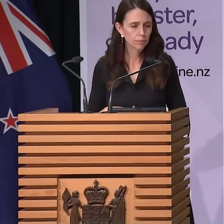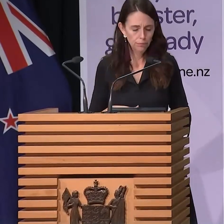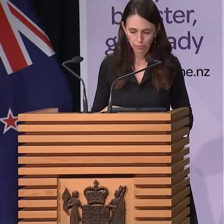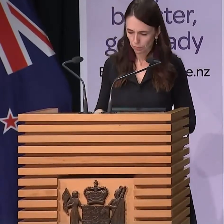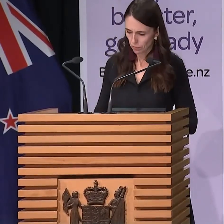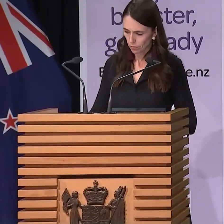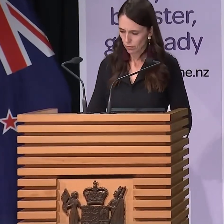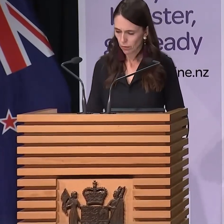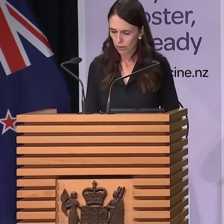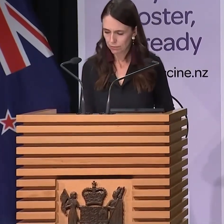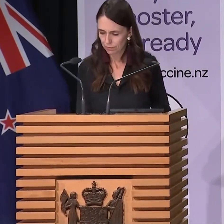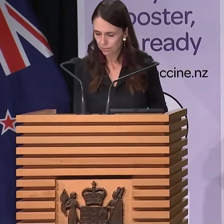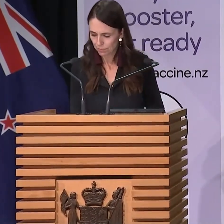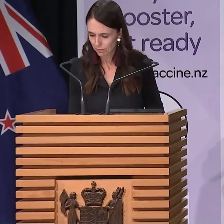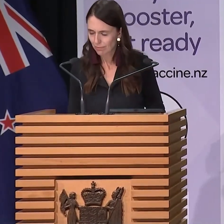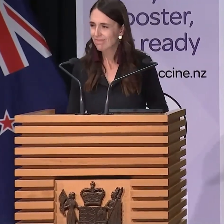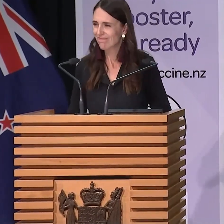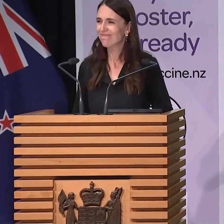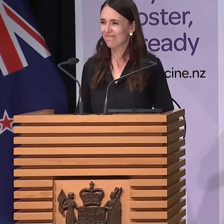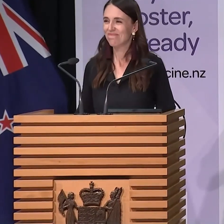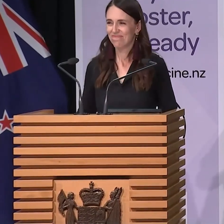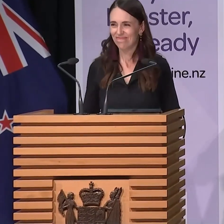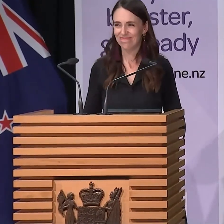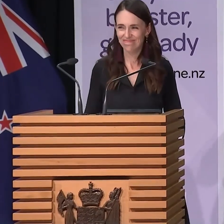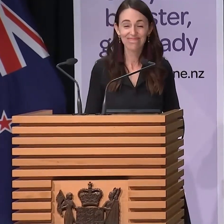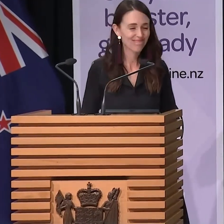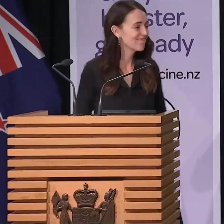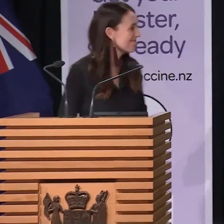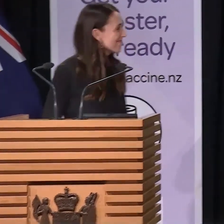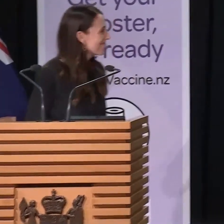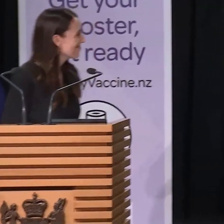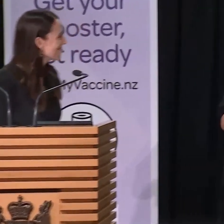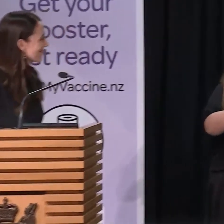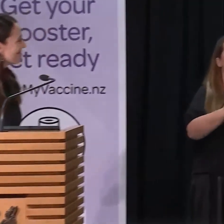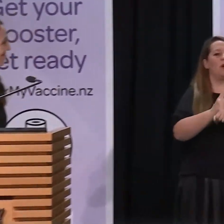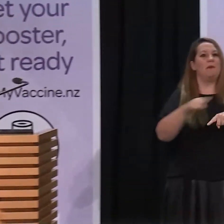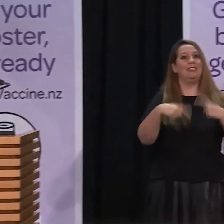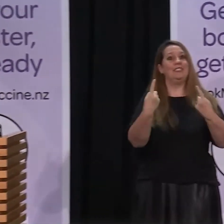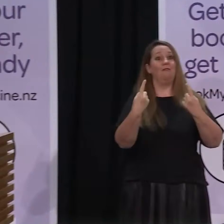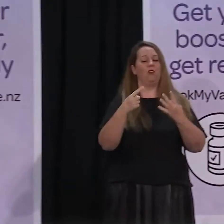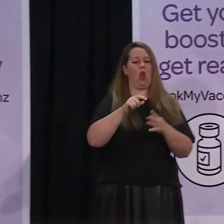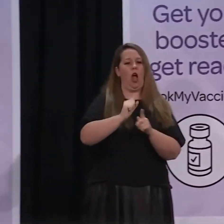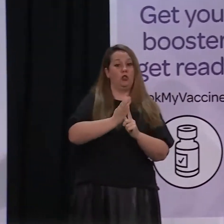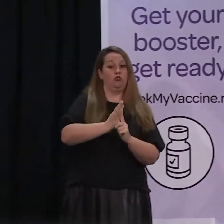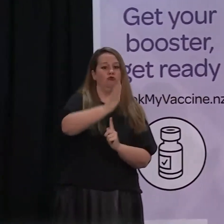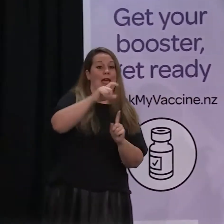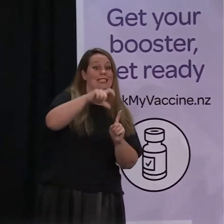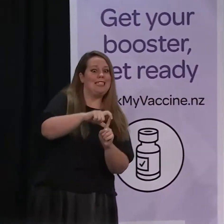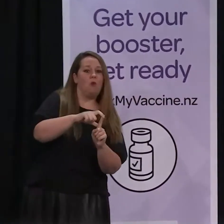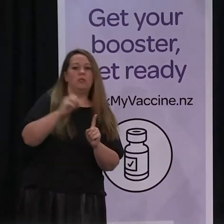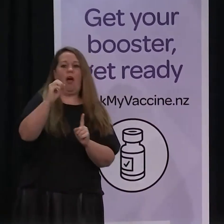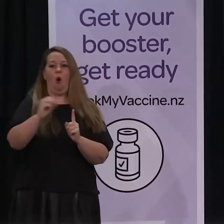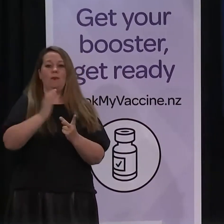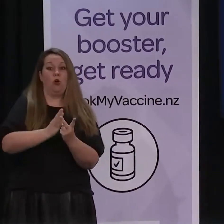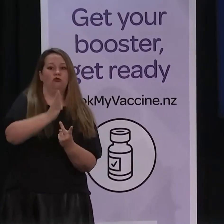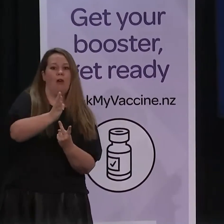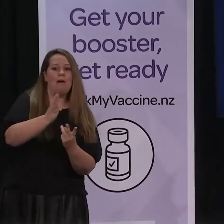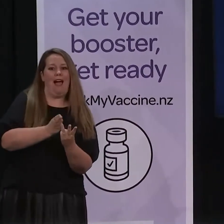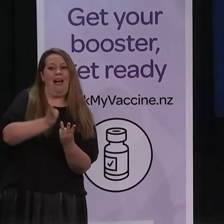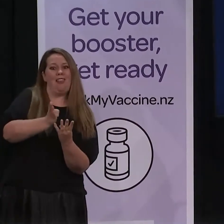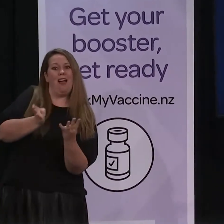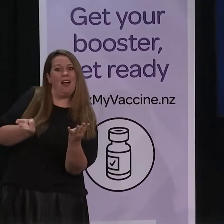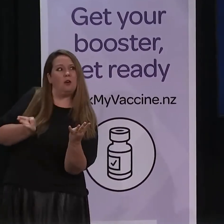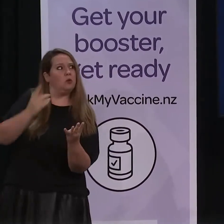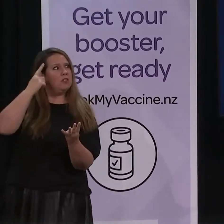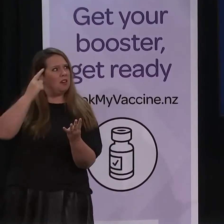that because you think that there is another variant that could become more prevalent? Yes, of course there are already several variants of